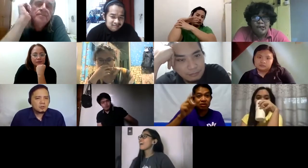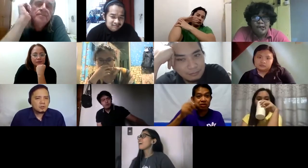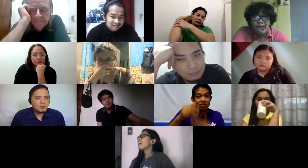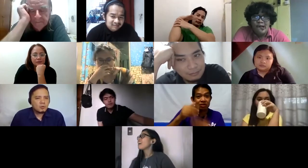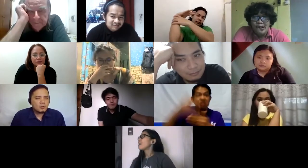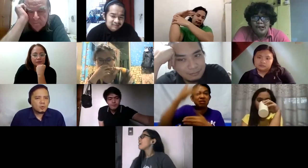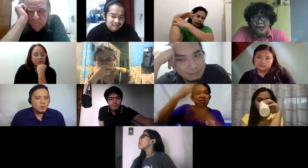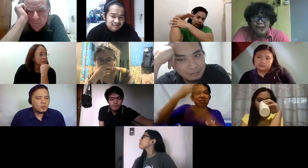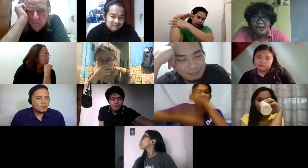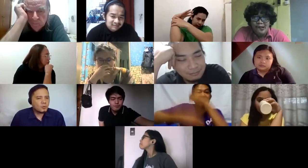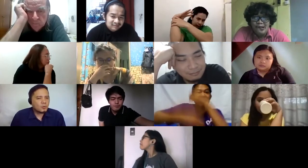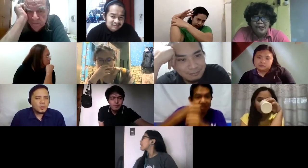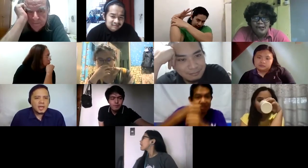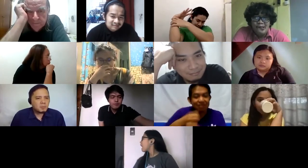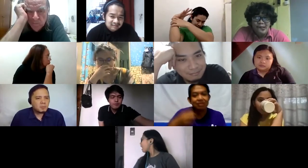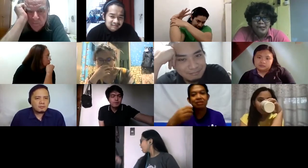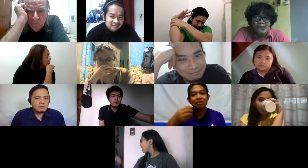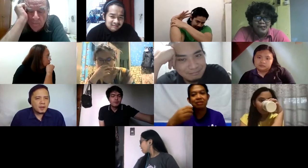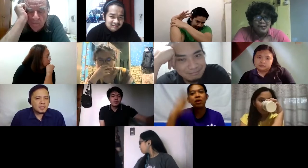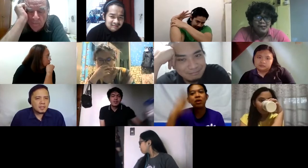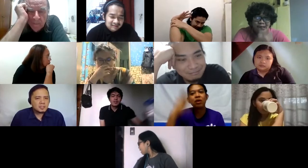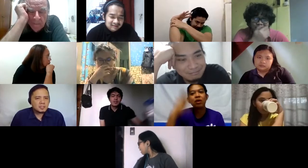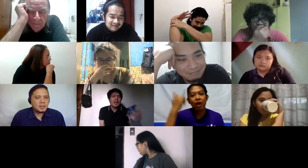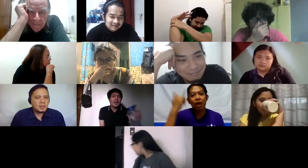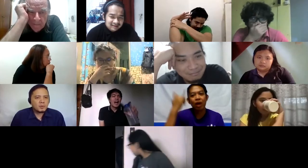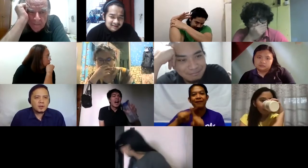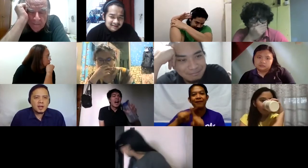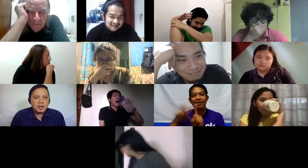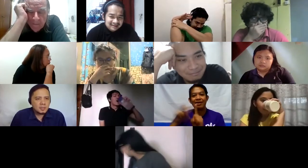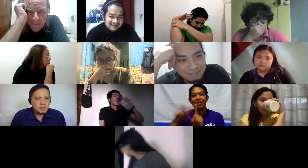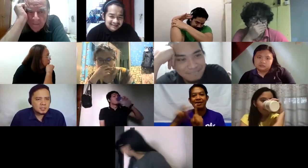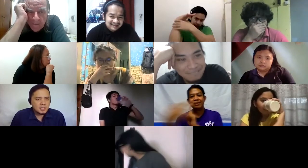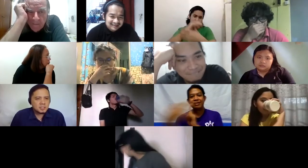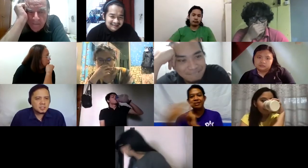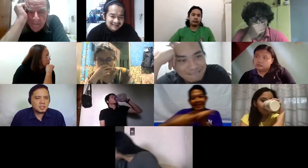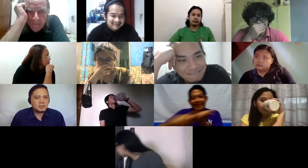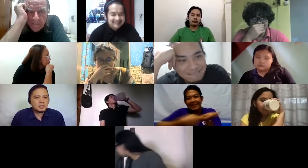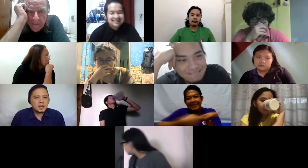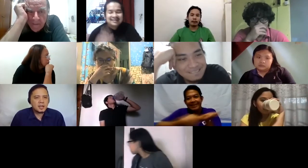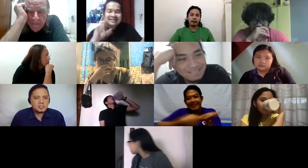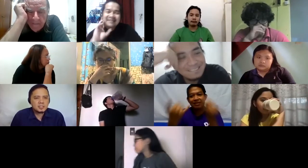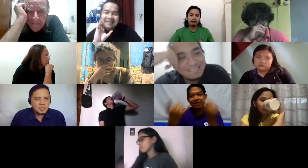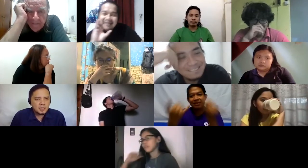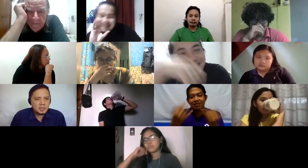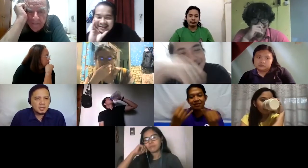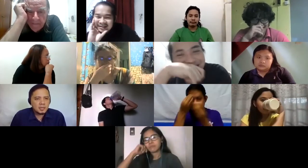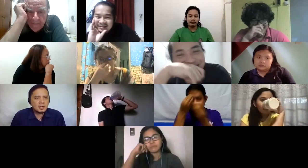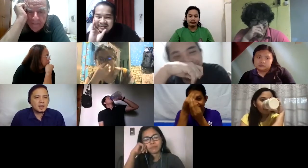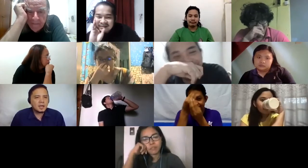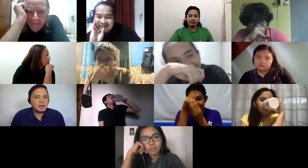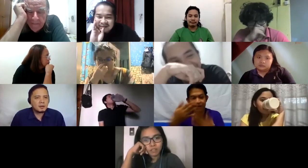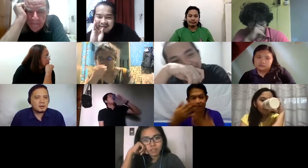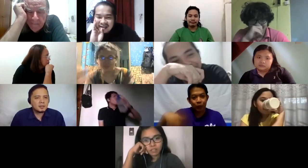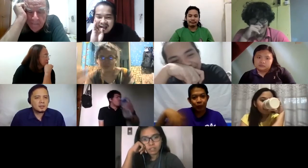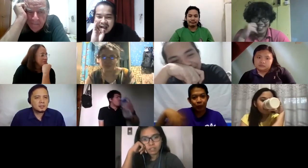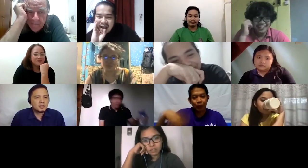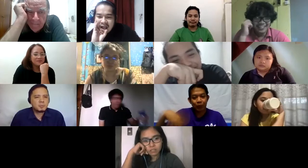So it can't be done fast. There has to be discussion. There has to be different perspectives